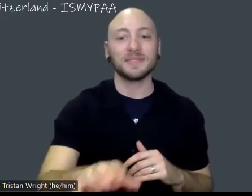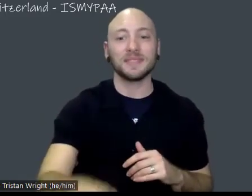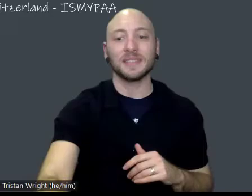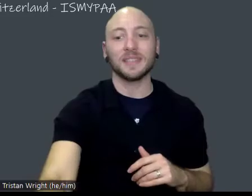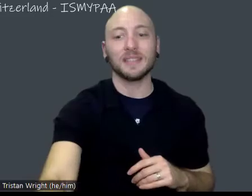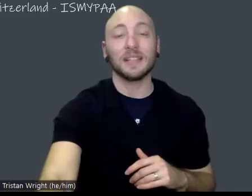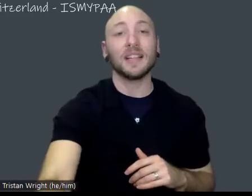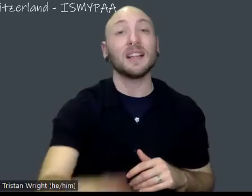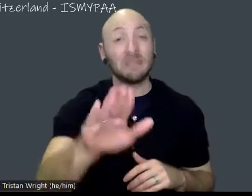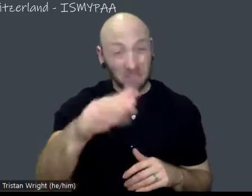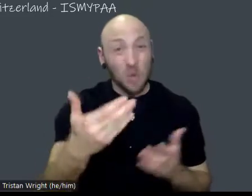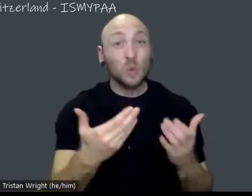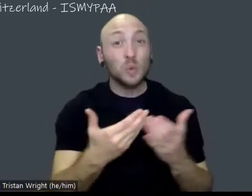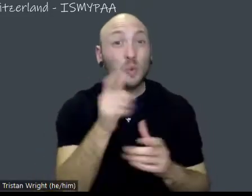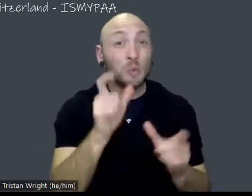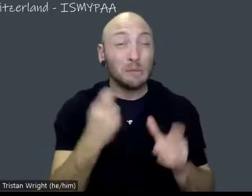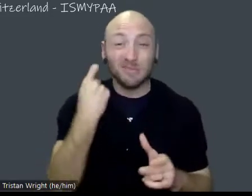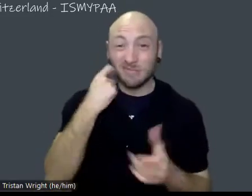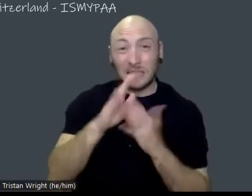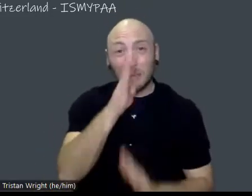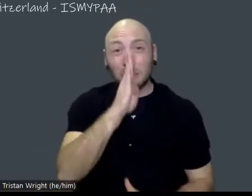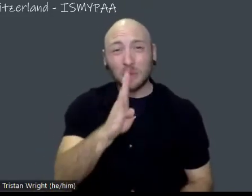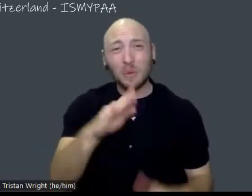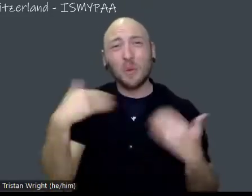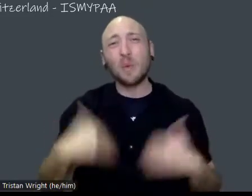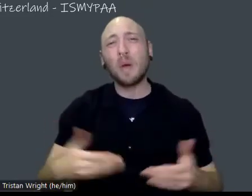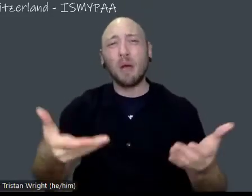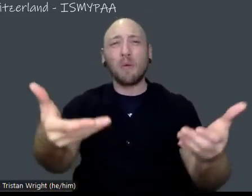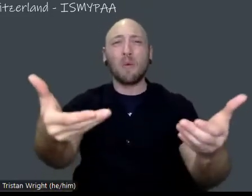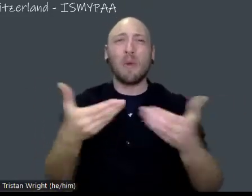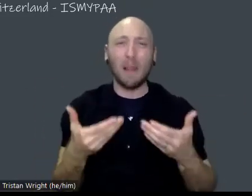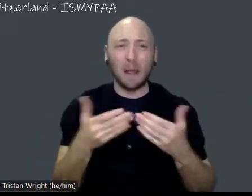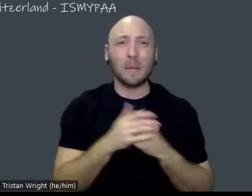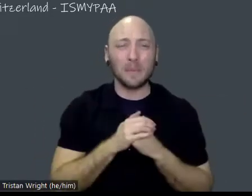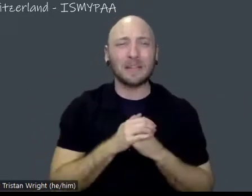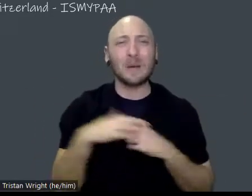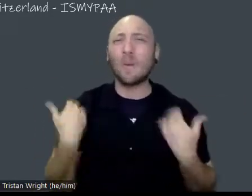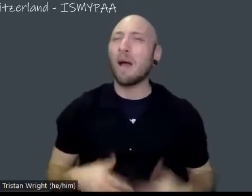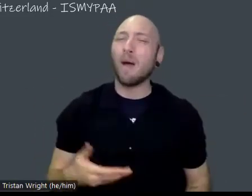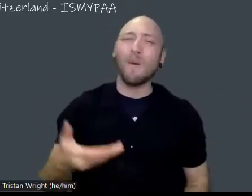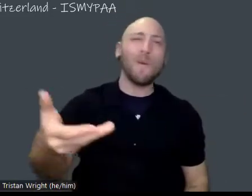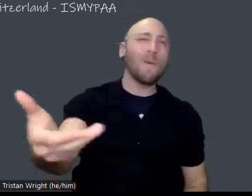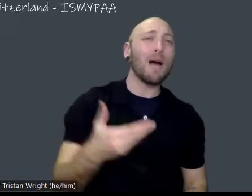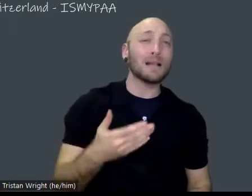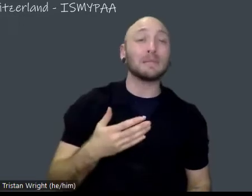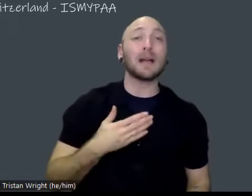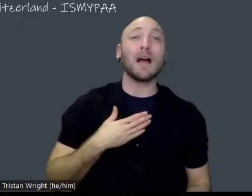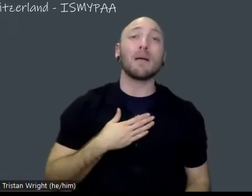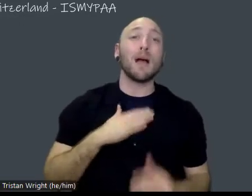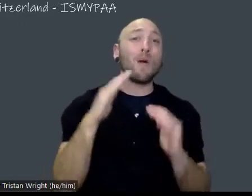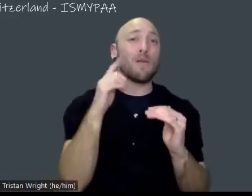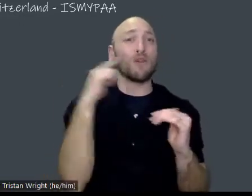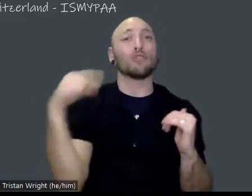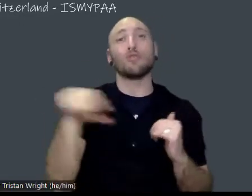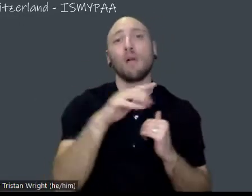this journey, as you posted in your chat. A big welcome. I really hope you find what